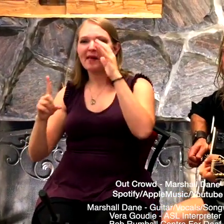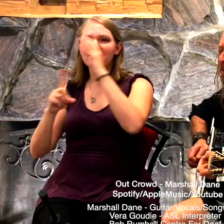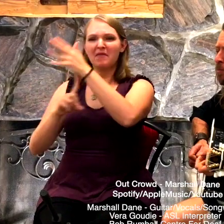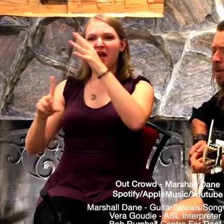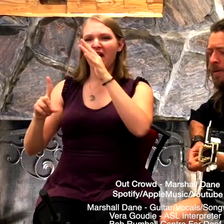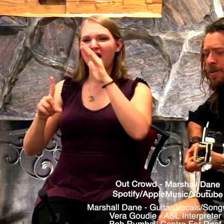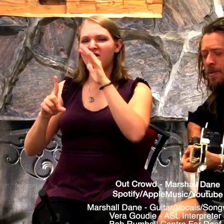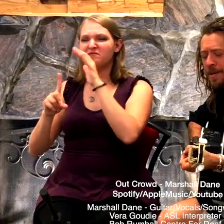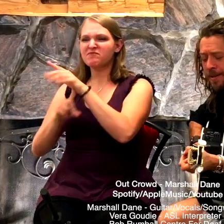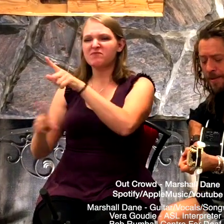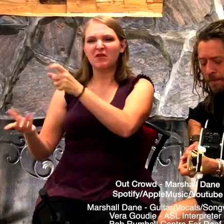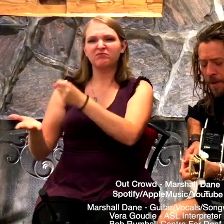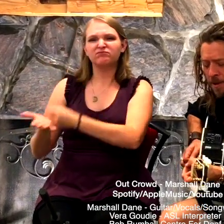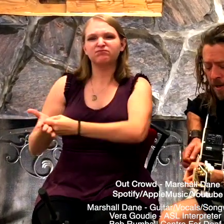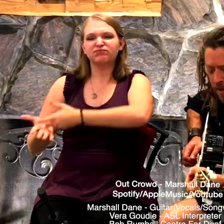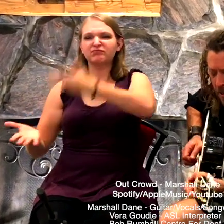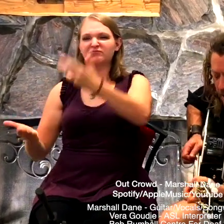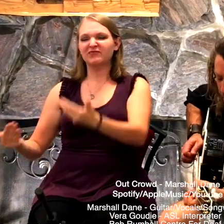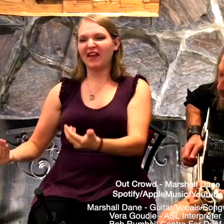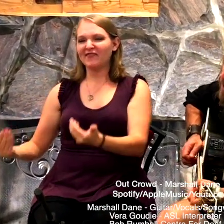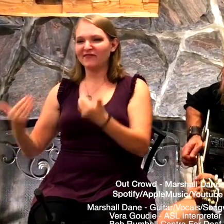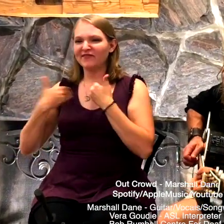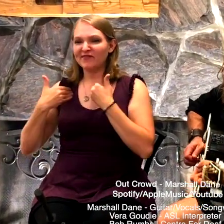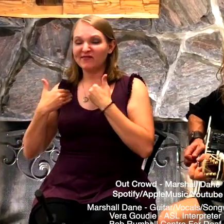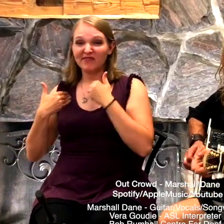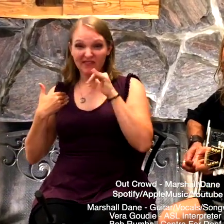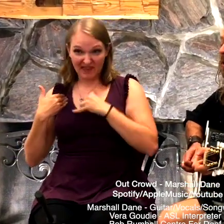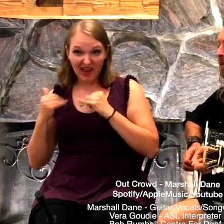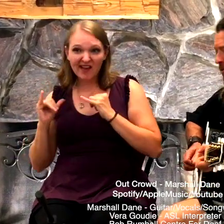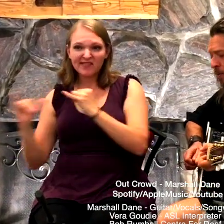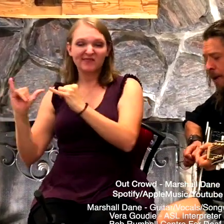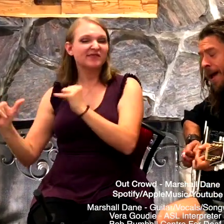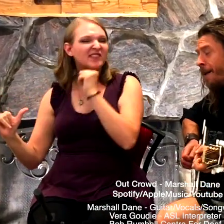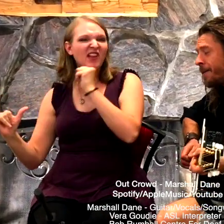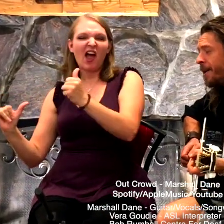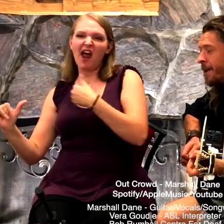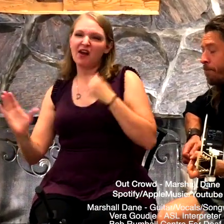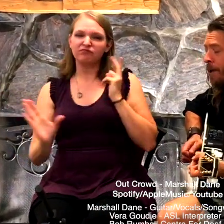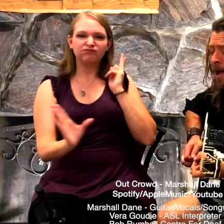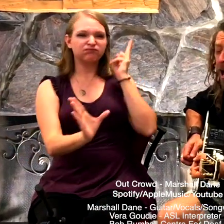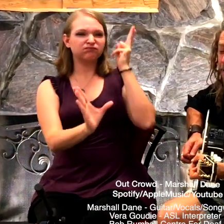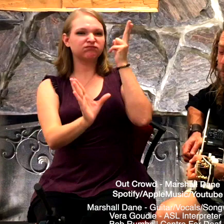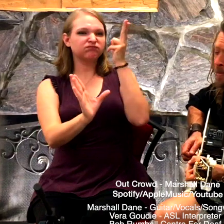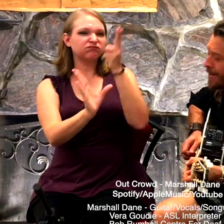the popular, the ones with the money. That ain't me, so I'll